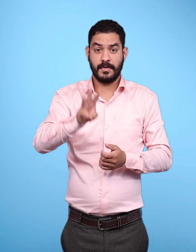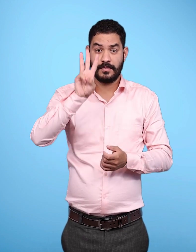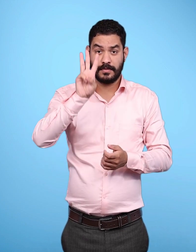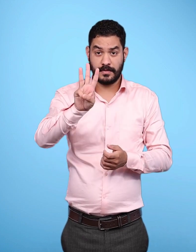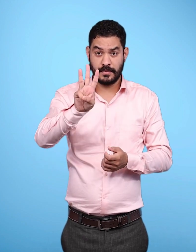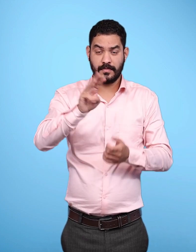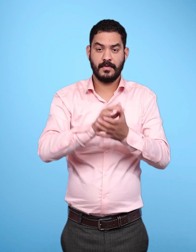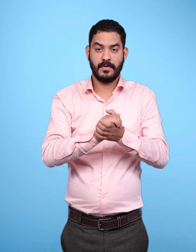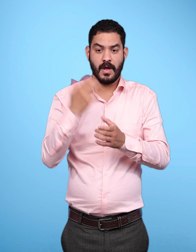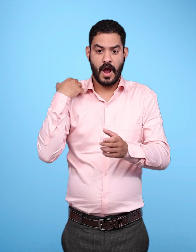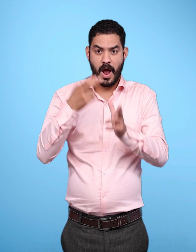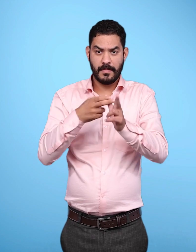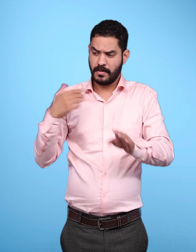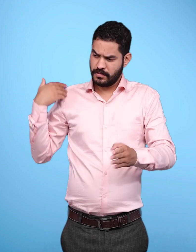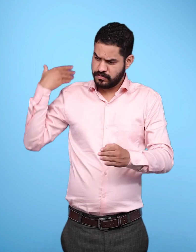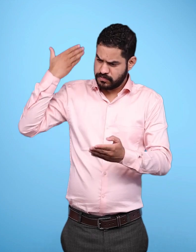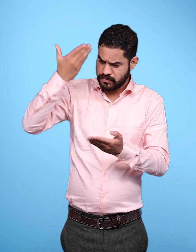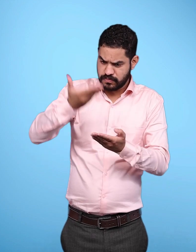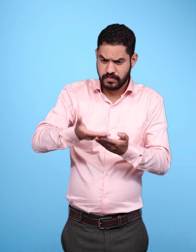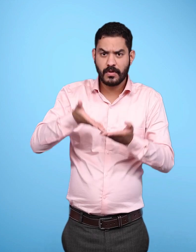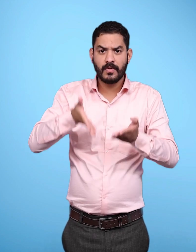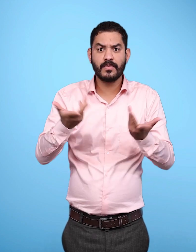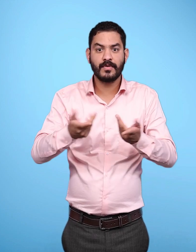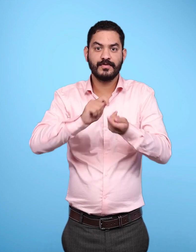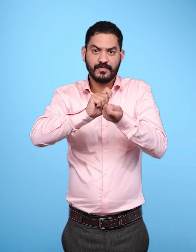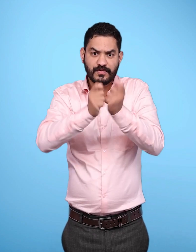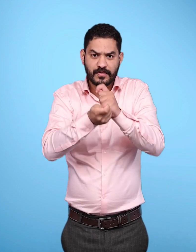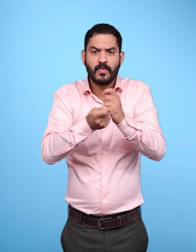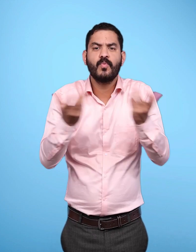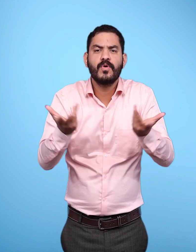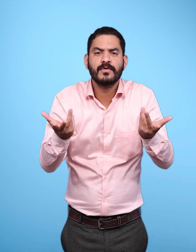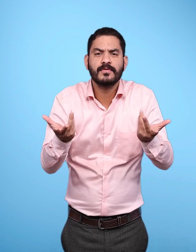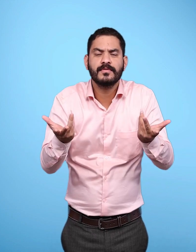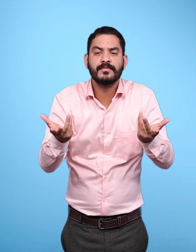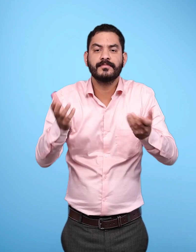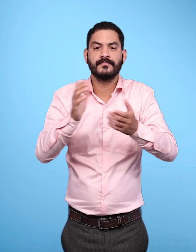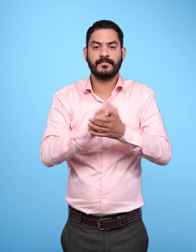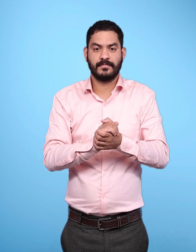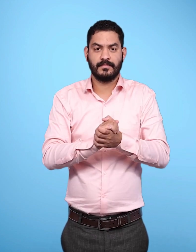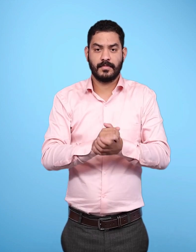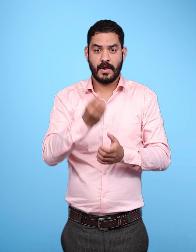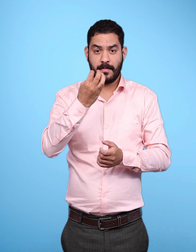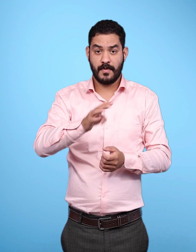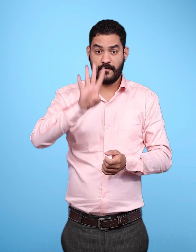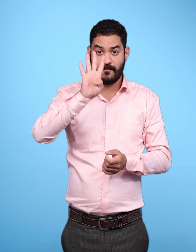3. What changes do you find in the army at this time?